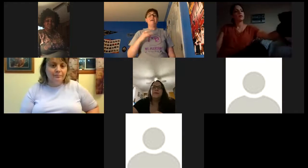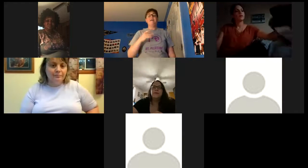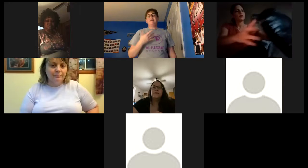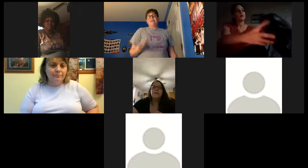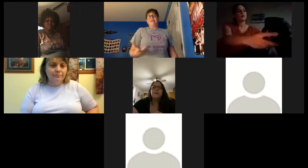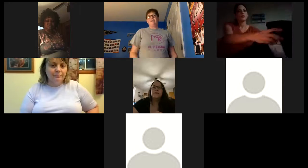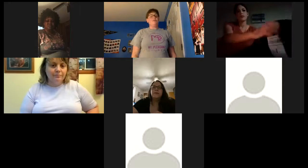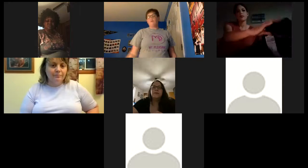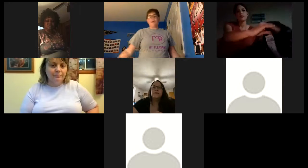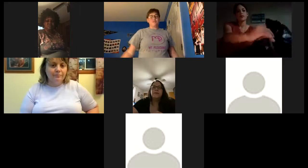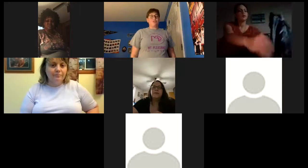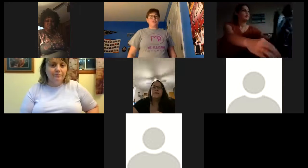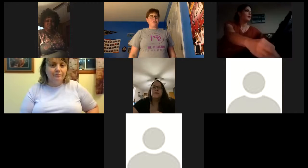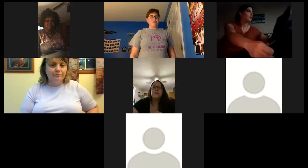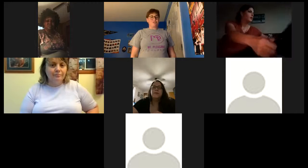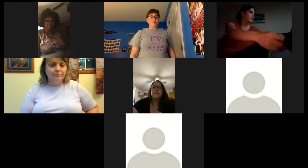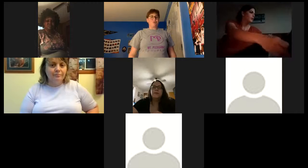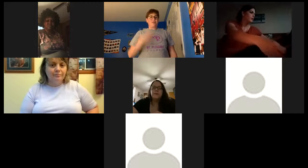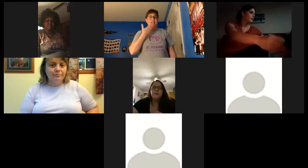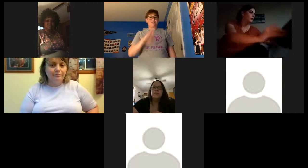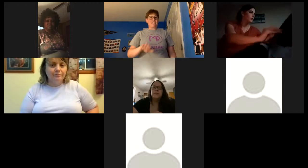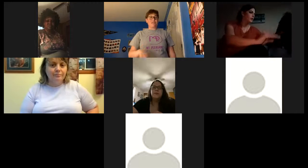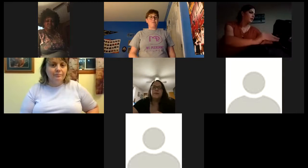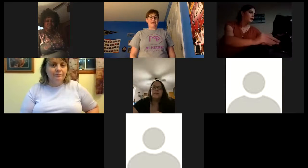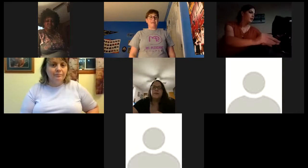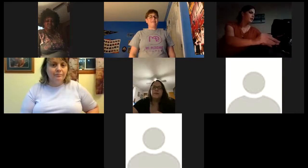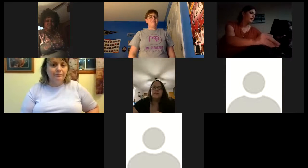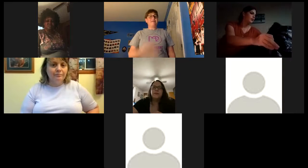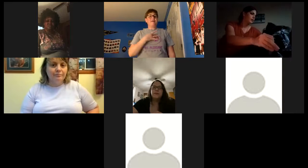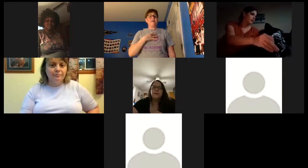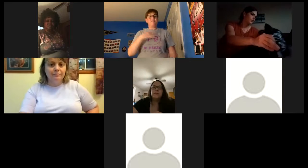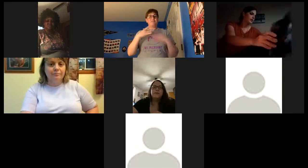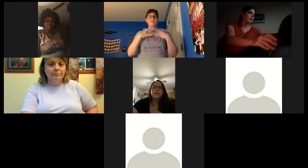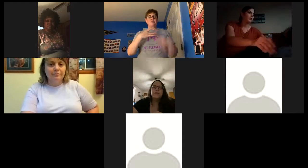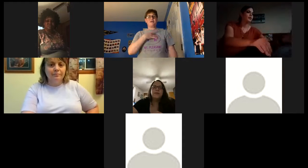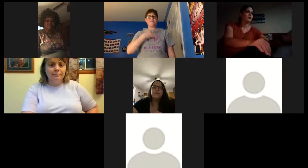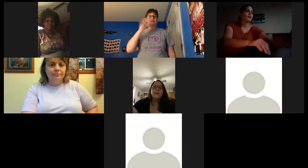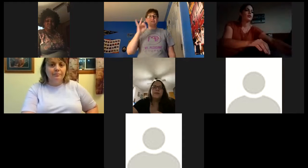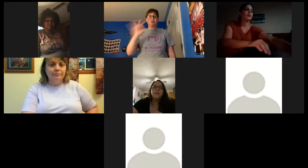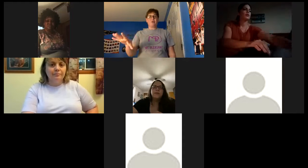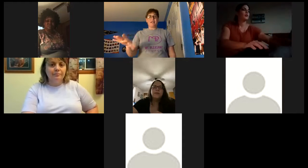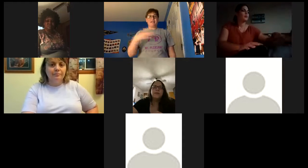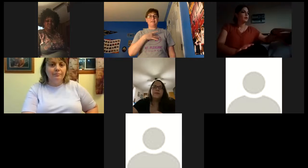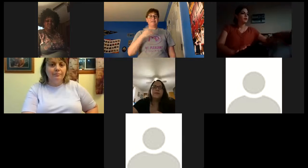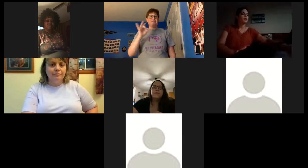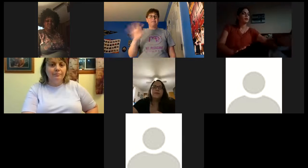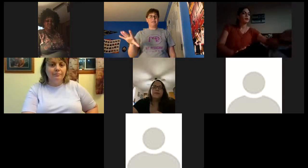that. I'm sure you could just do it with one hand, just like you do bad. But don't